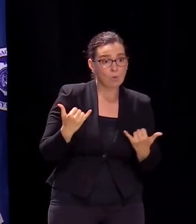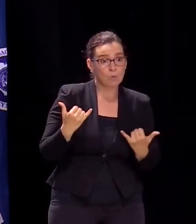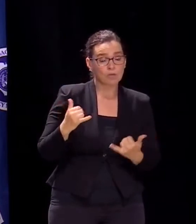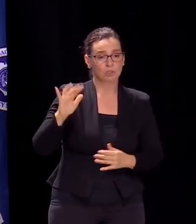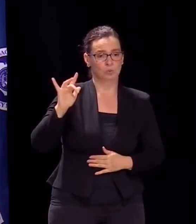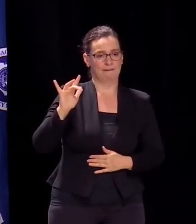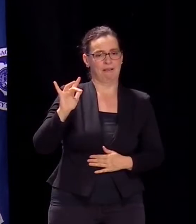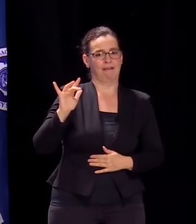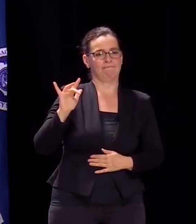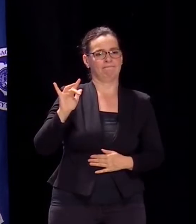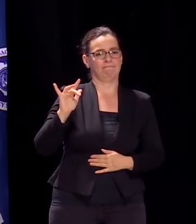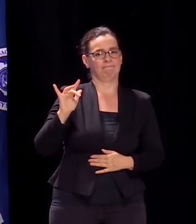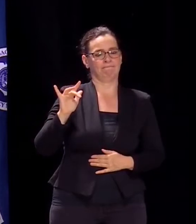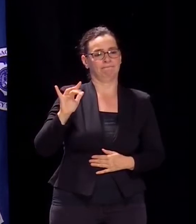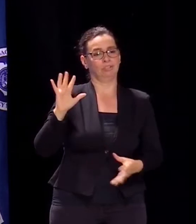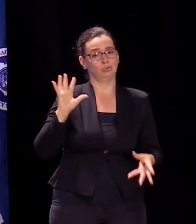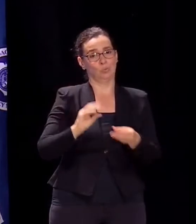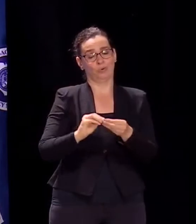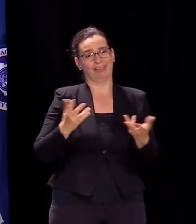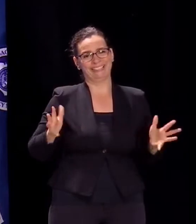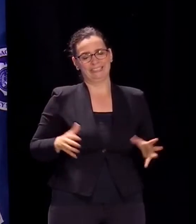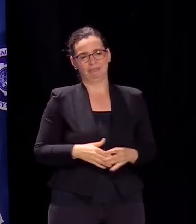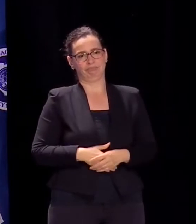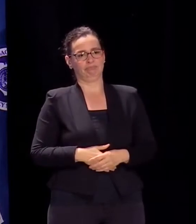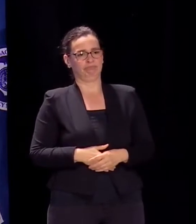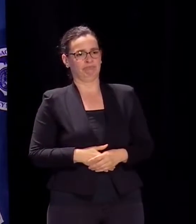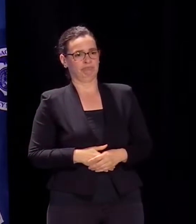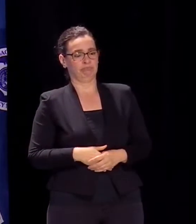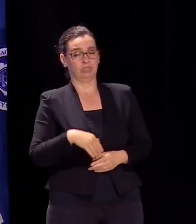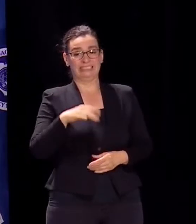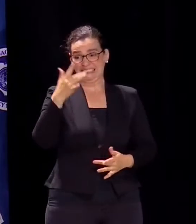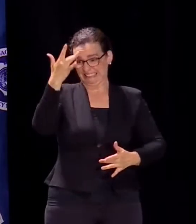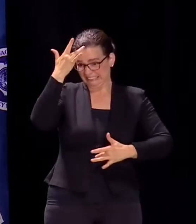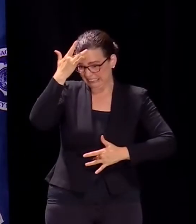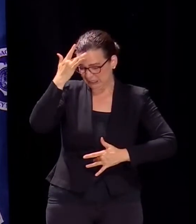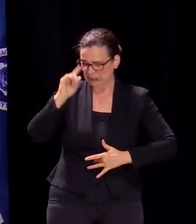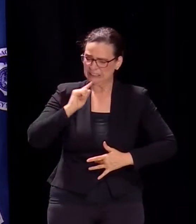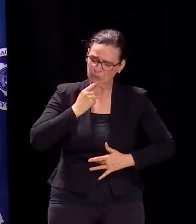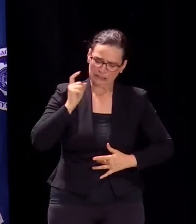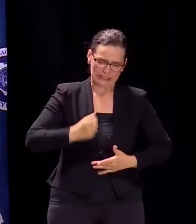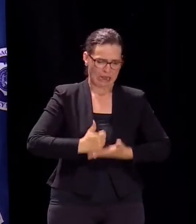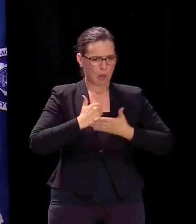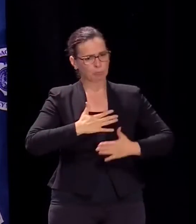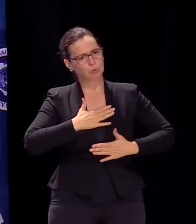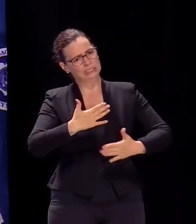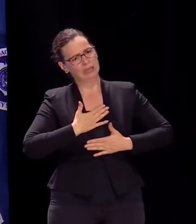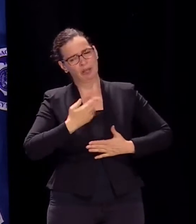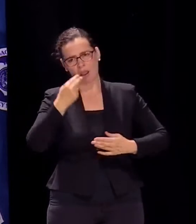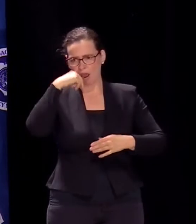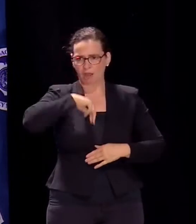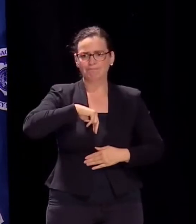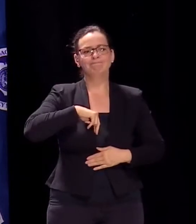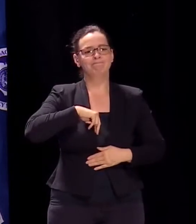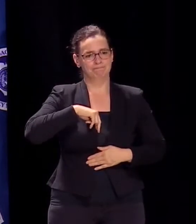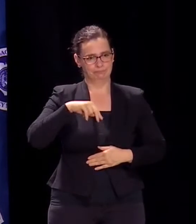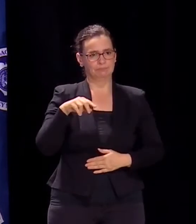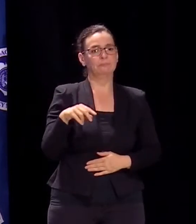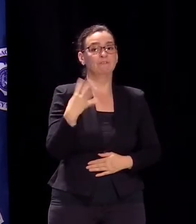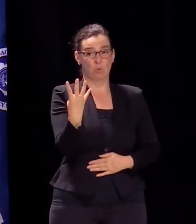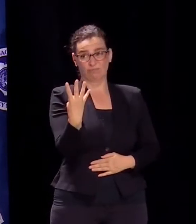residents. When we look at our ICU, 4 in the ICU, that's down